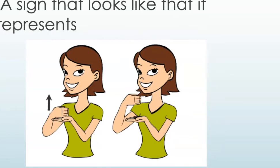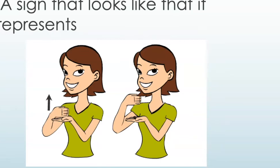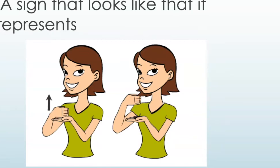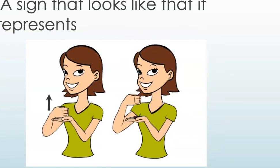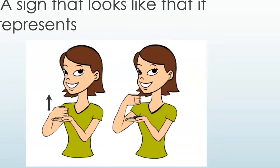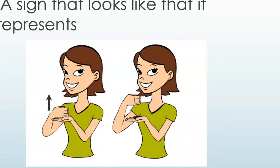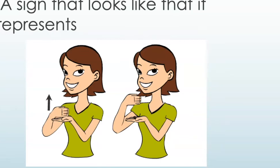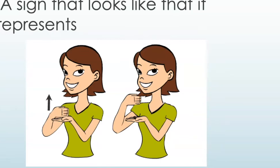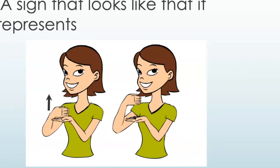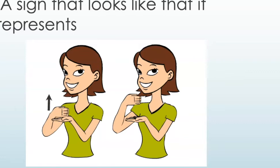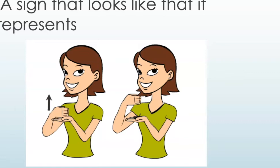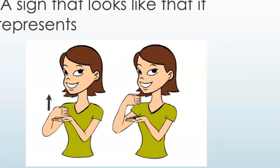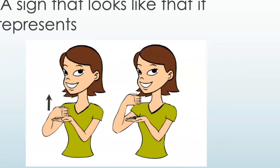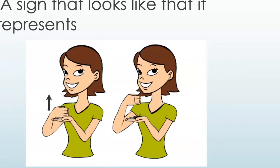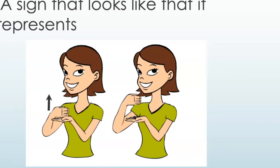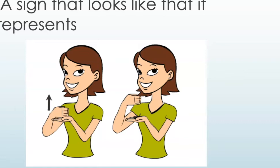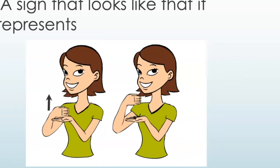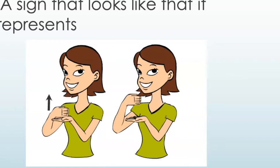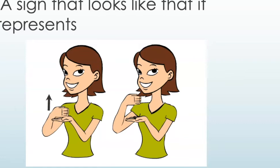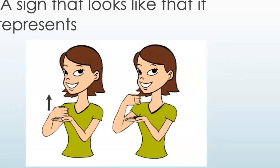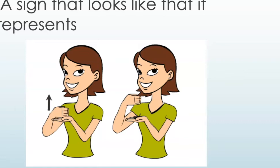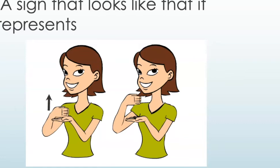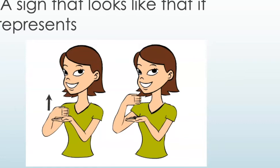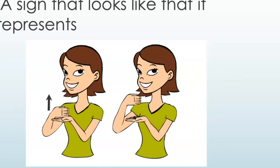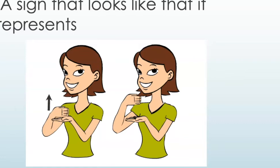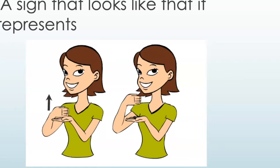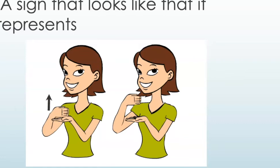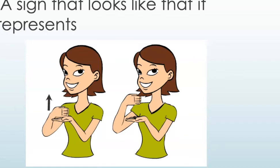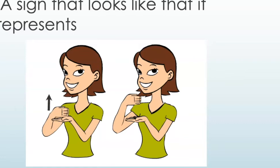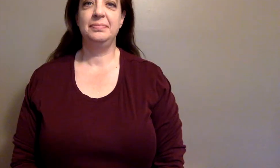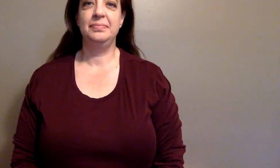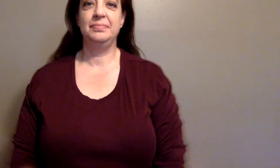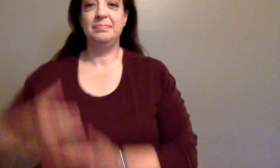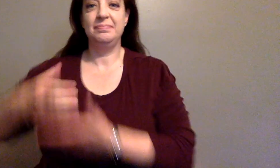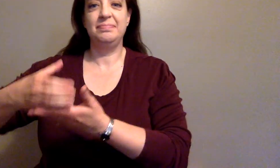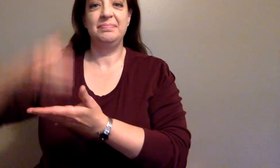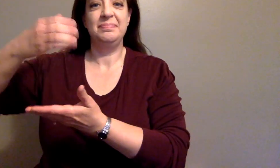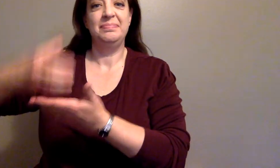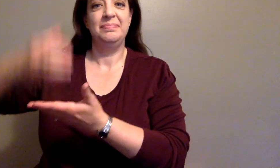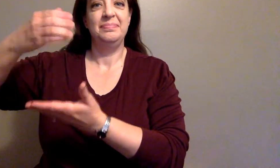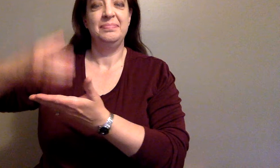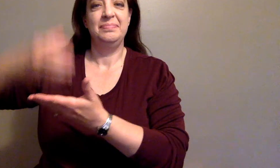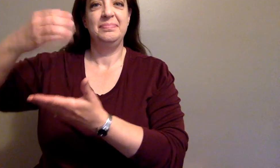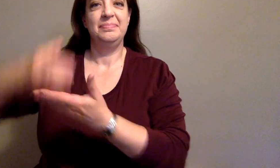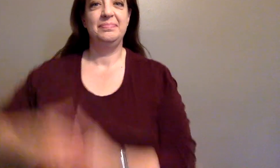is a sign that looks like what it represents. So you can see the picture there. Here's a video of me signing that word too. All